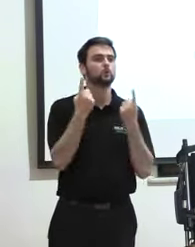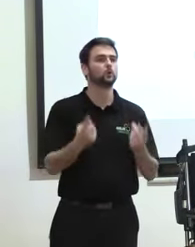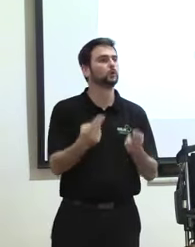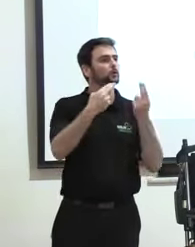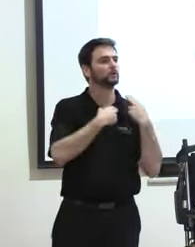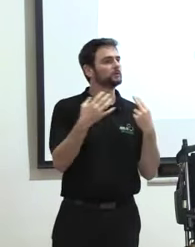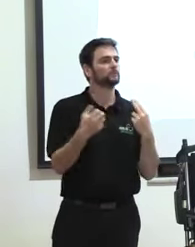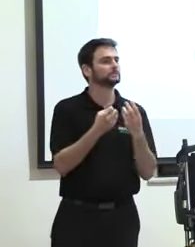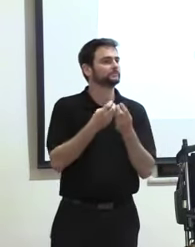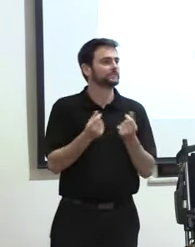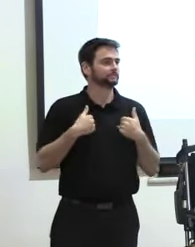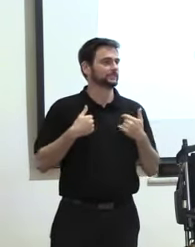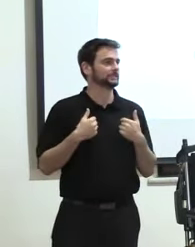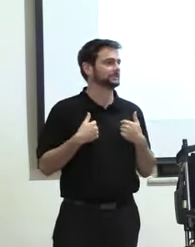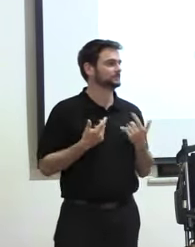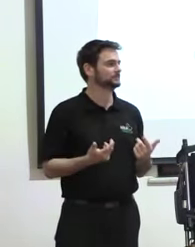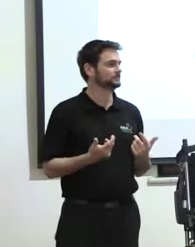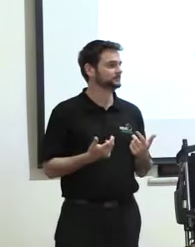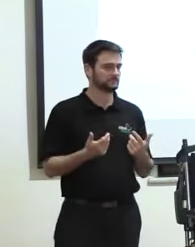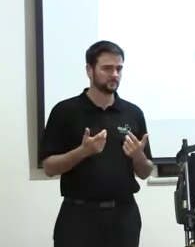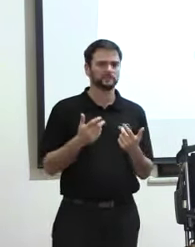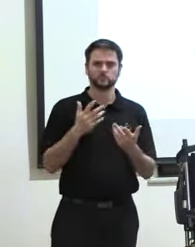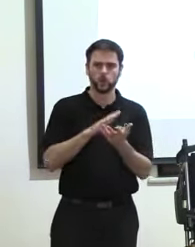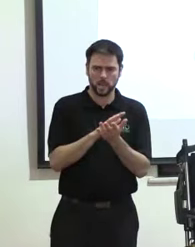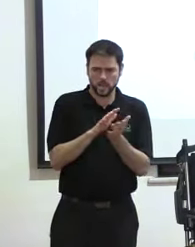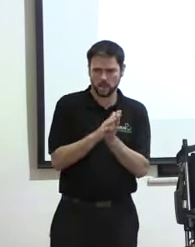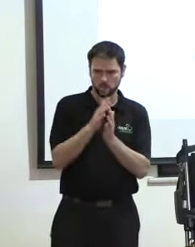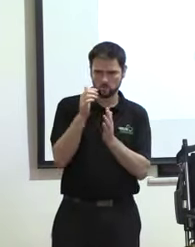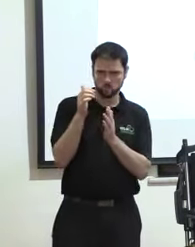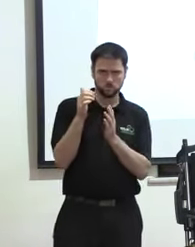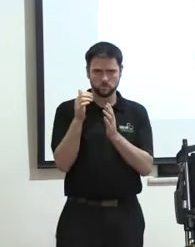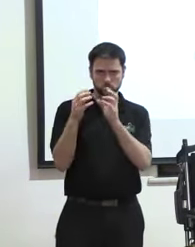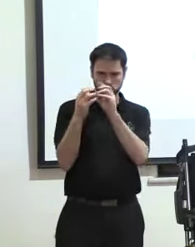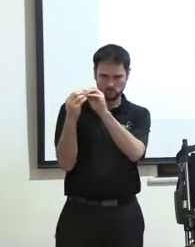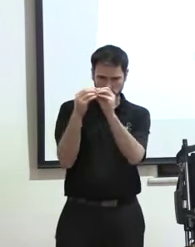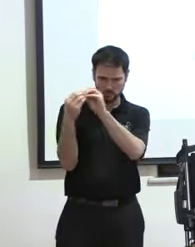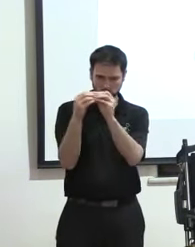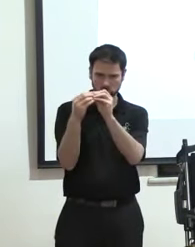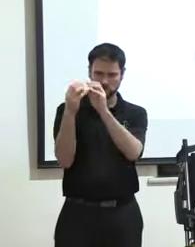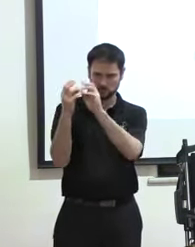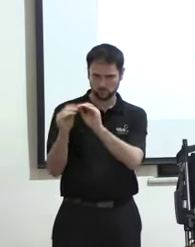there's never going to be any problems. But what's important to know is how to deal with any problems if they do come up.